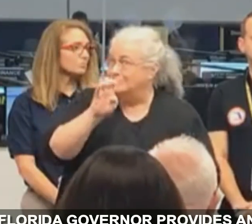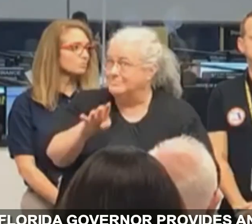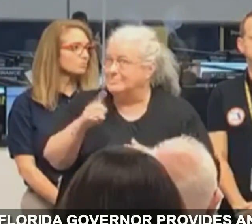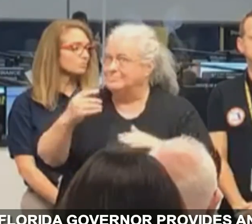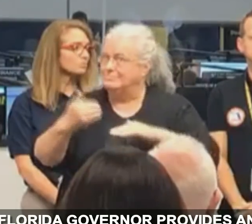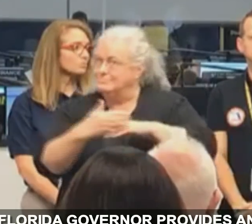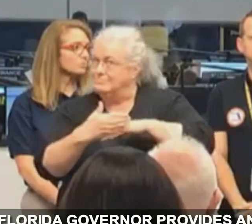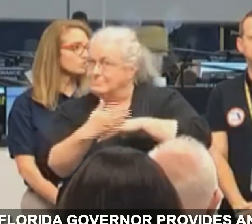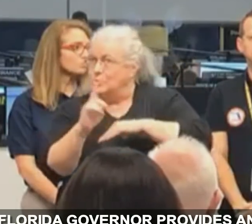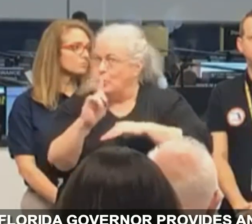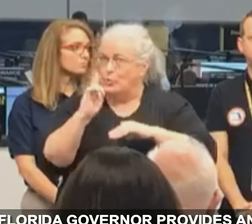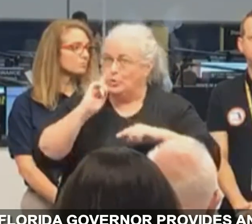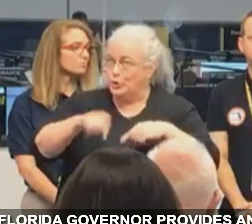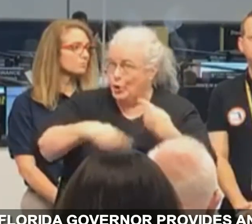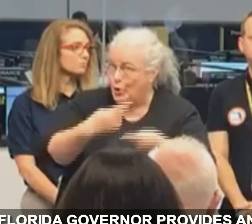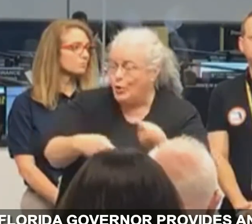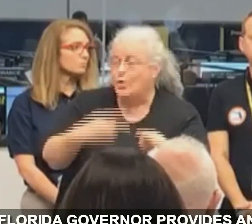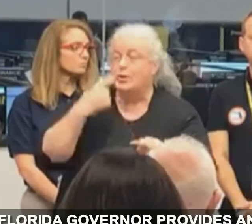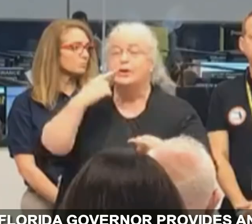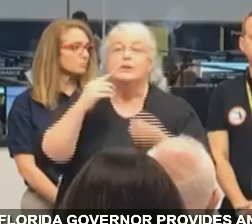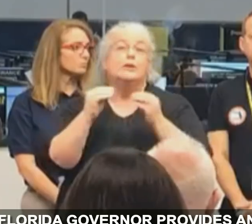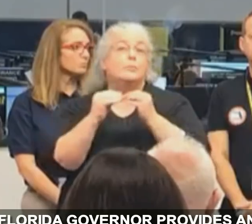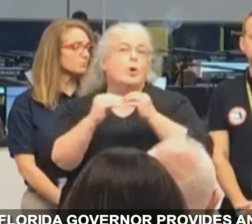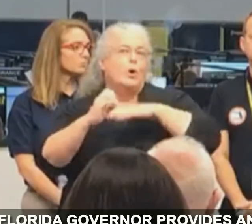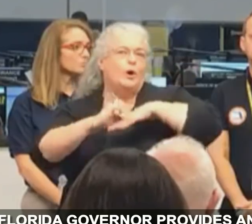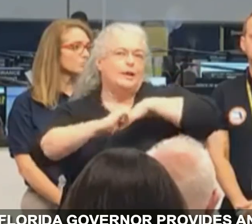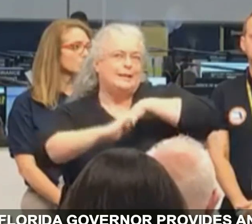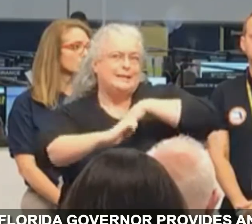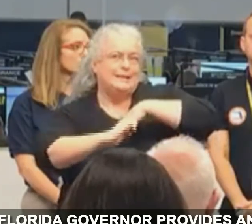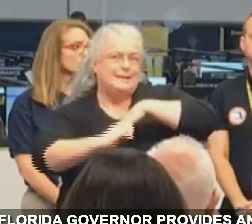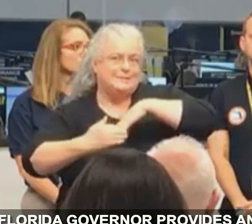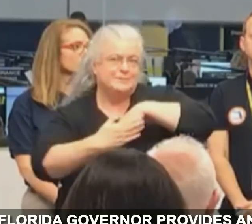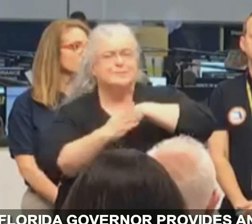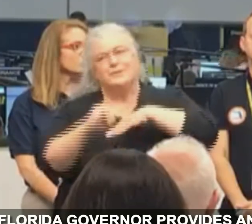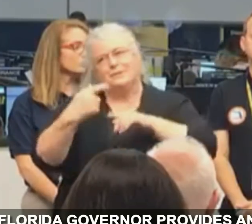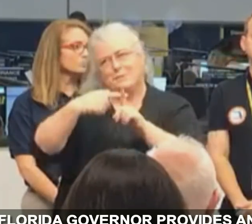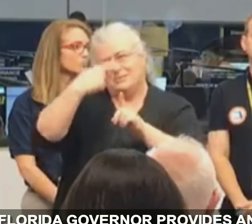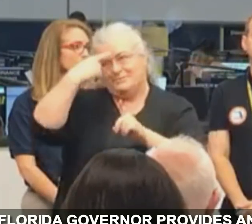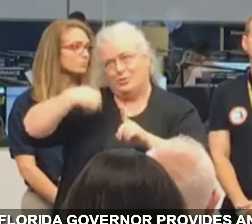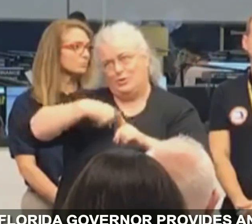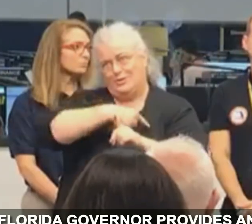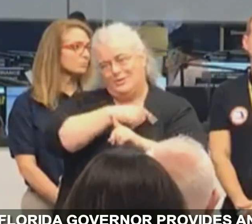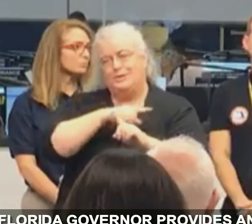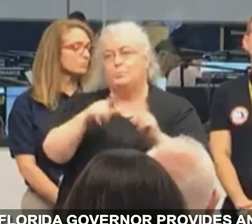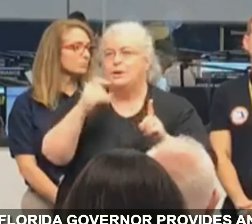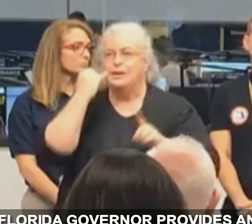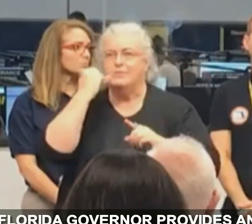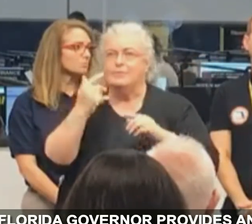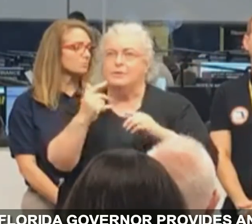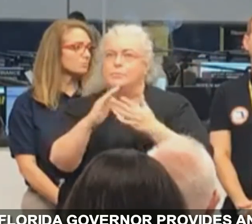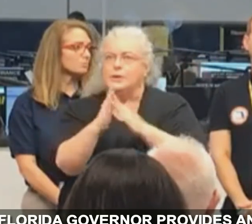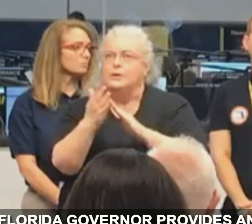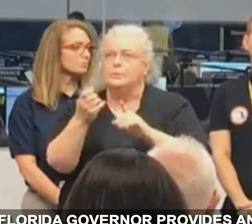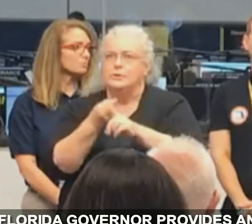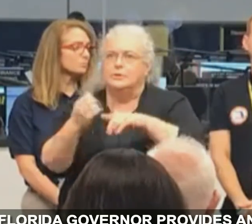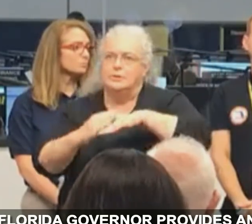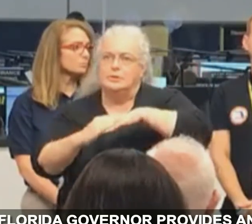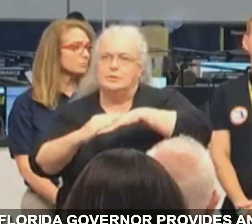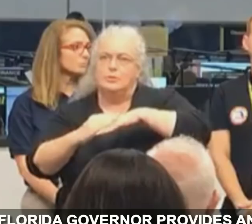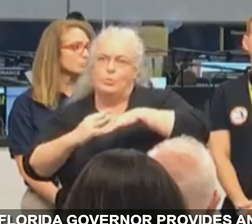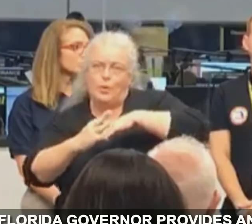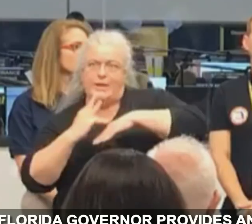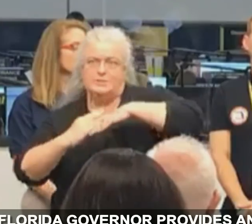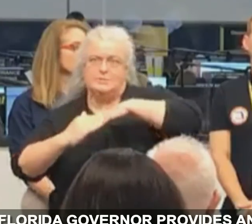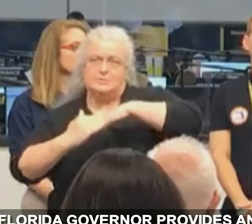of impact. If it bumps further east, that obviously is positive. If it bumps just a little west, then you're looking at